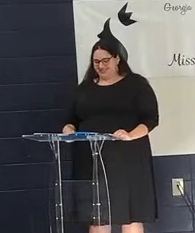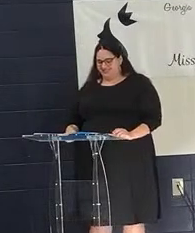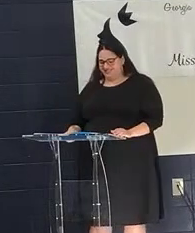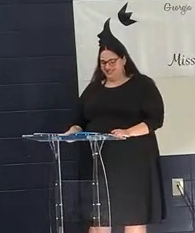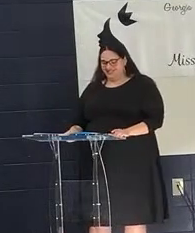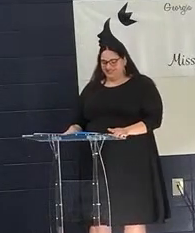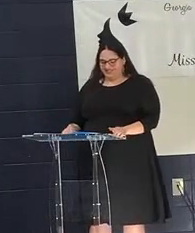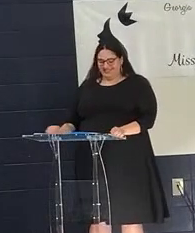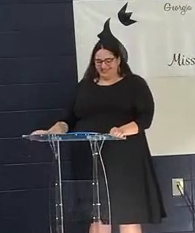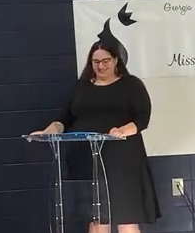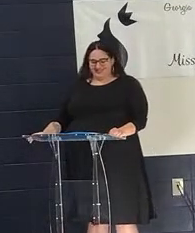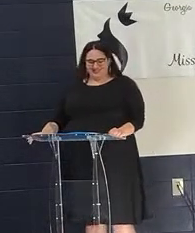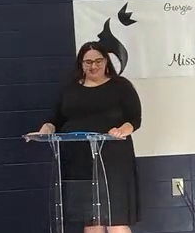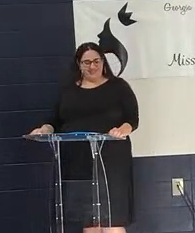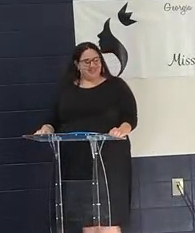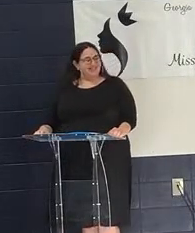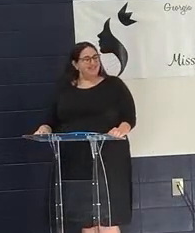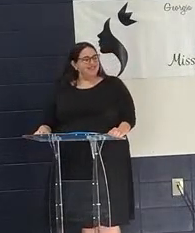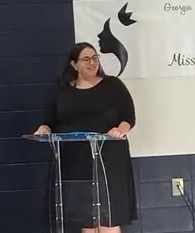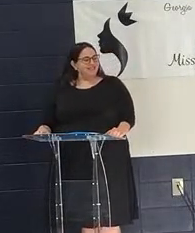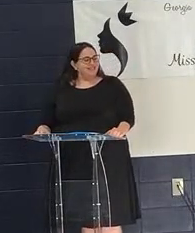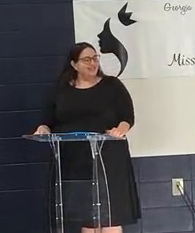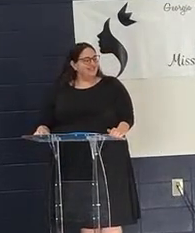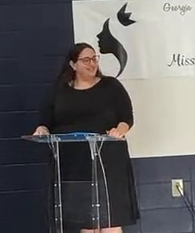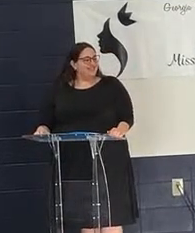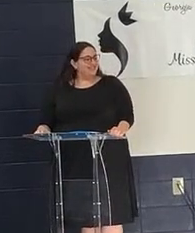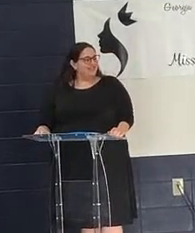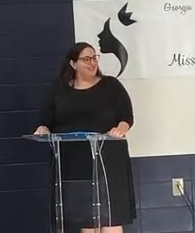Very good. Thank you for your response. And if you could present to the judges now, you're welcome.